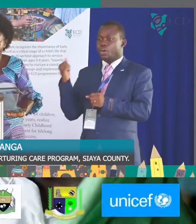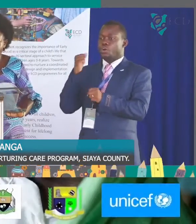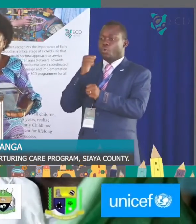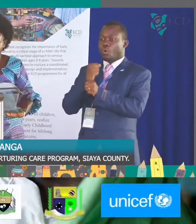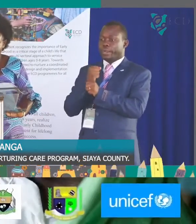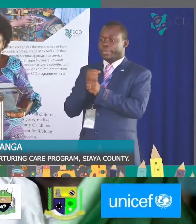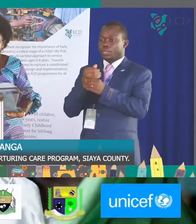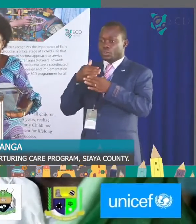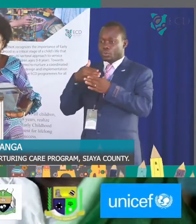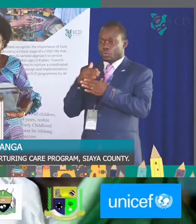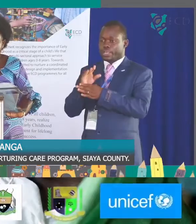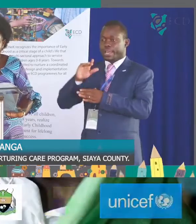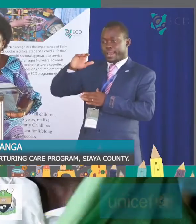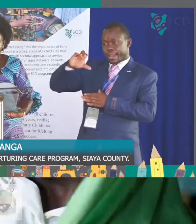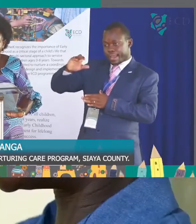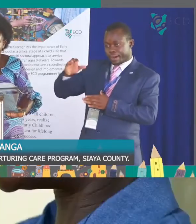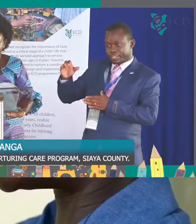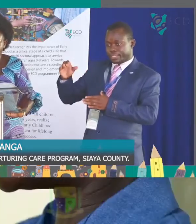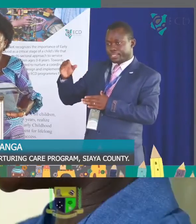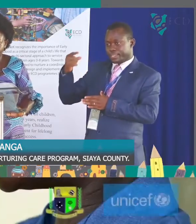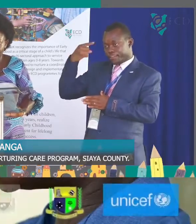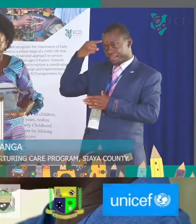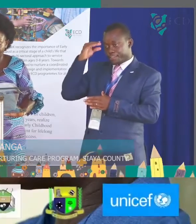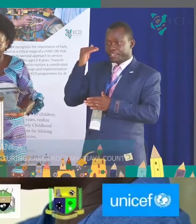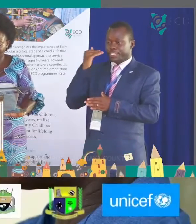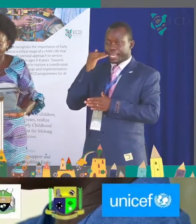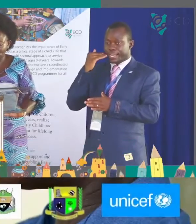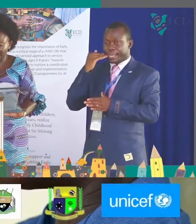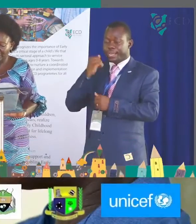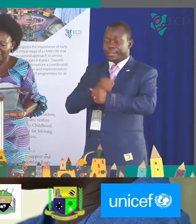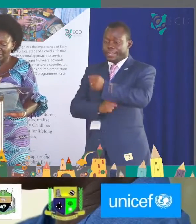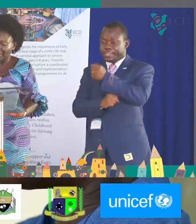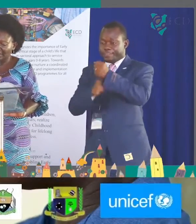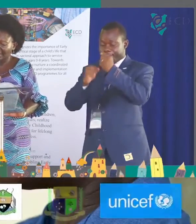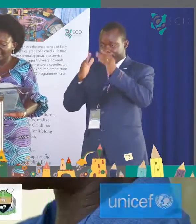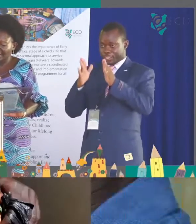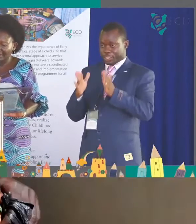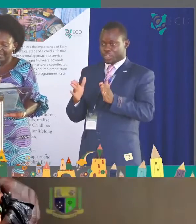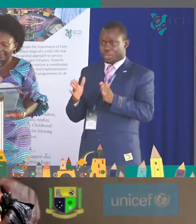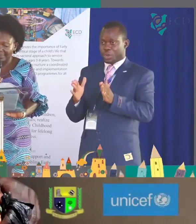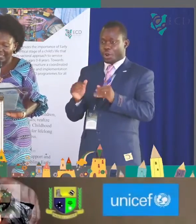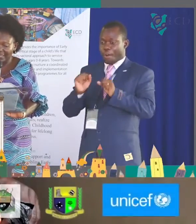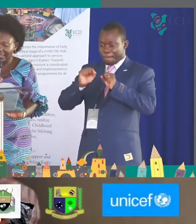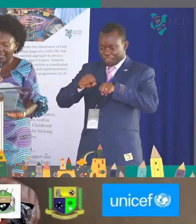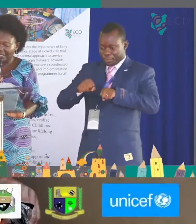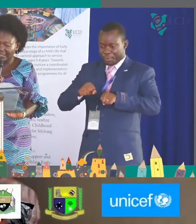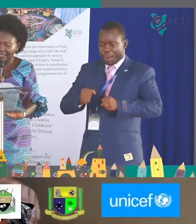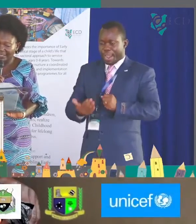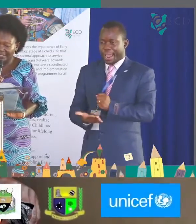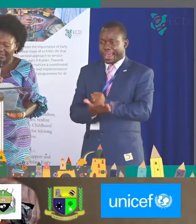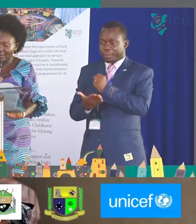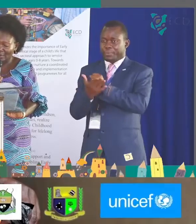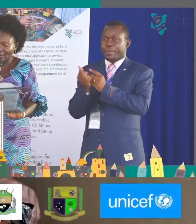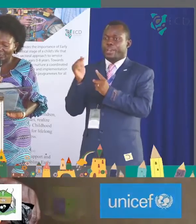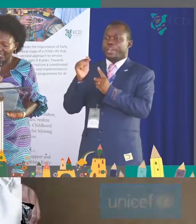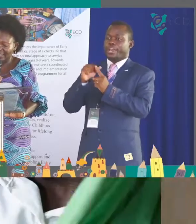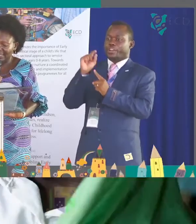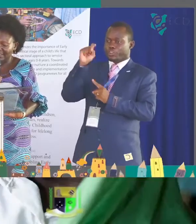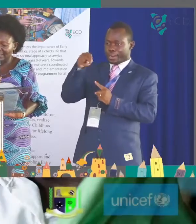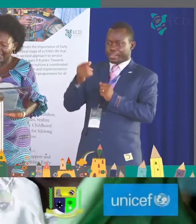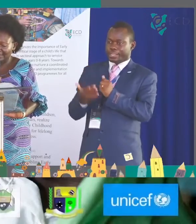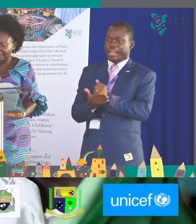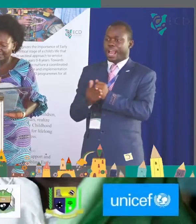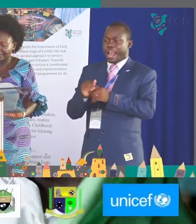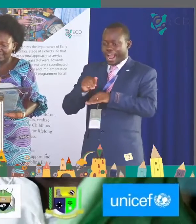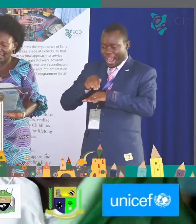county government of Siaya and its partners, we have moved the needle in making early years of a